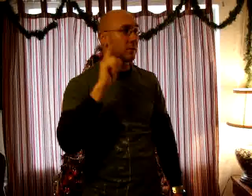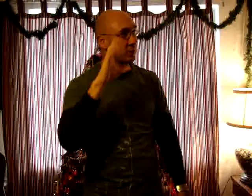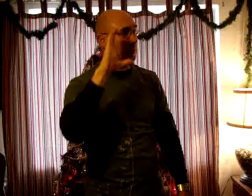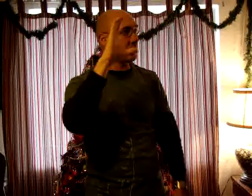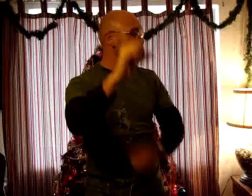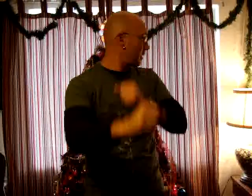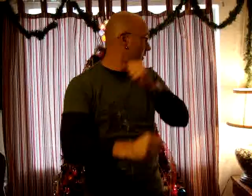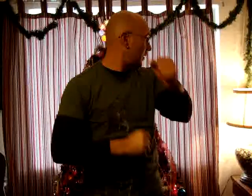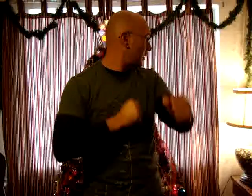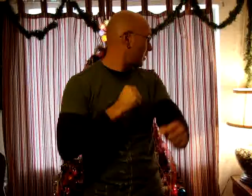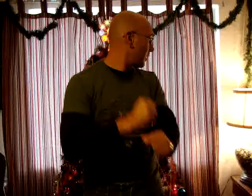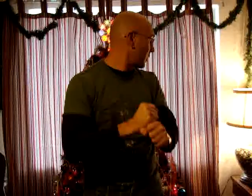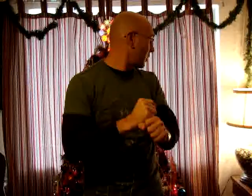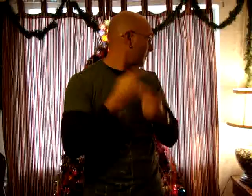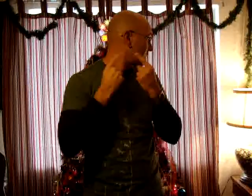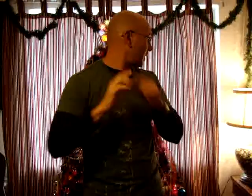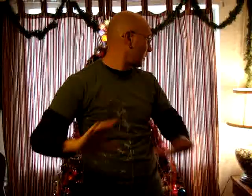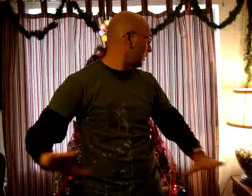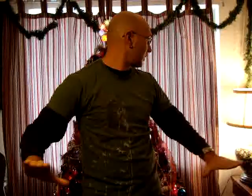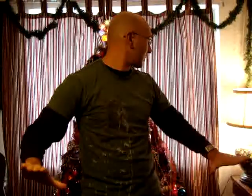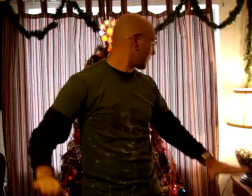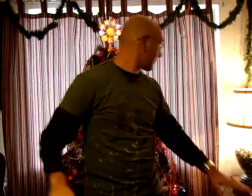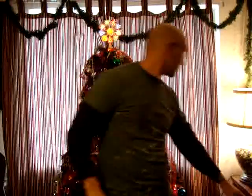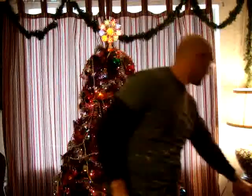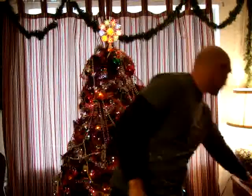after centuries of silence